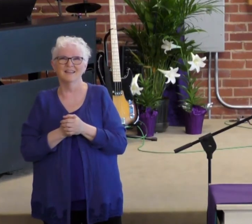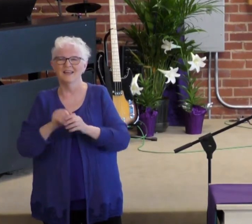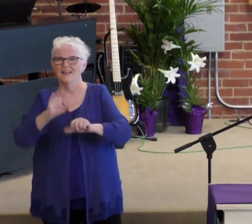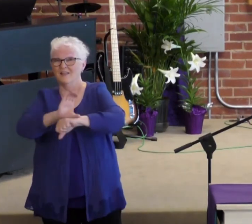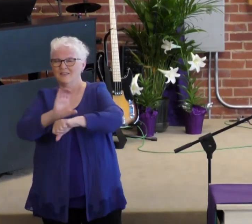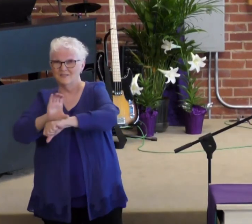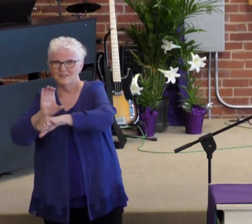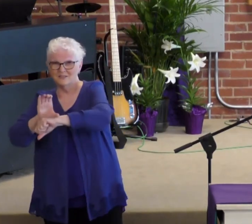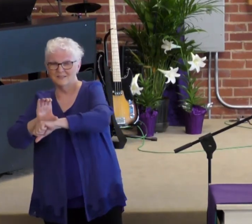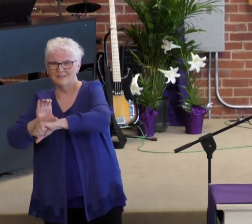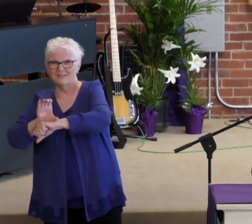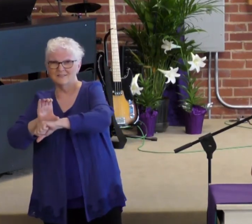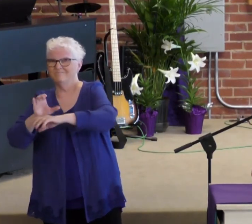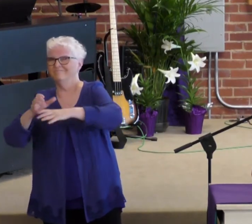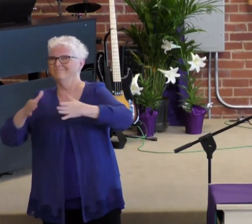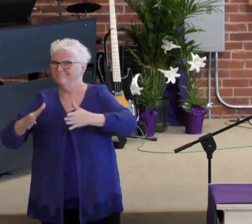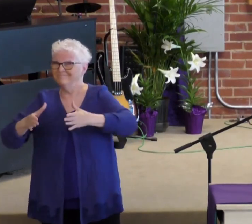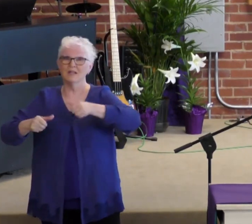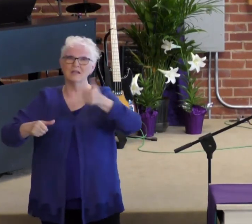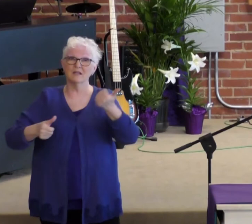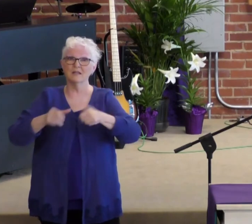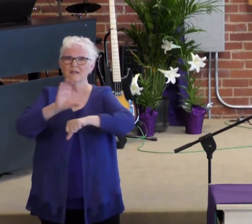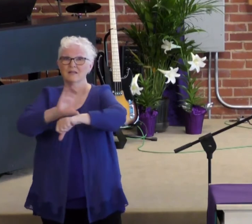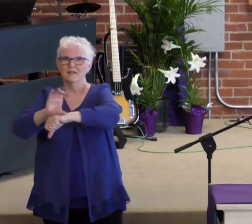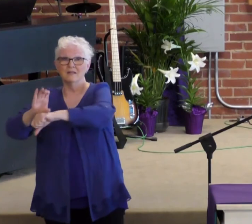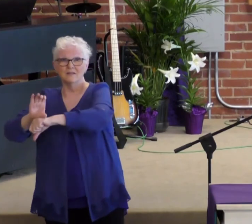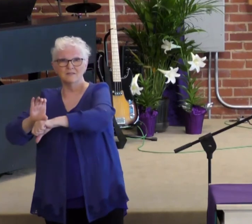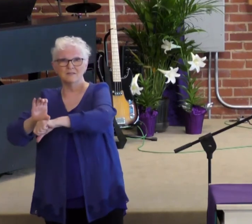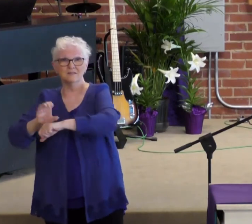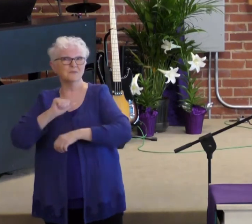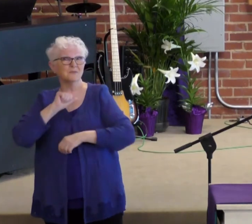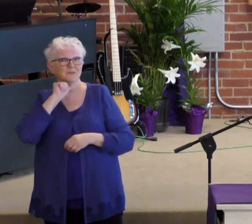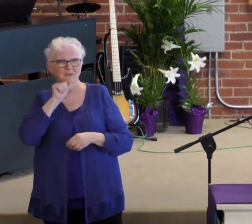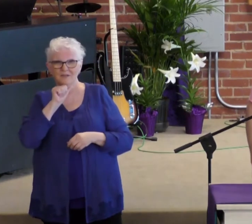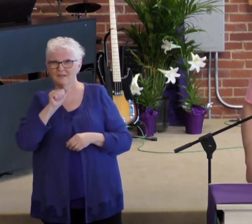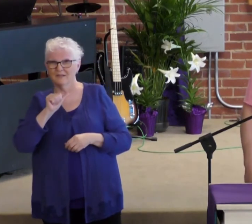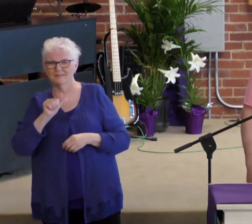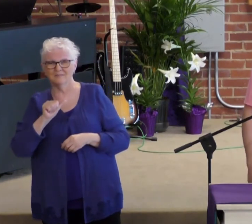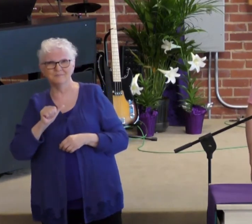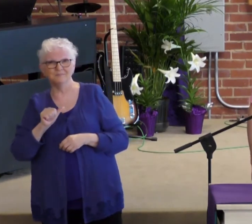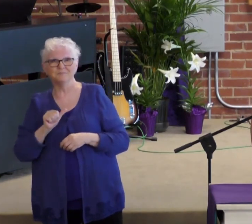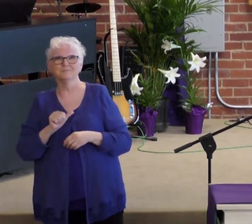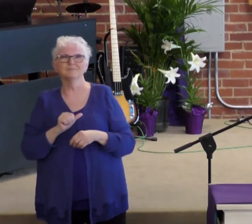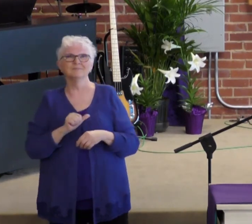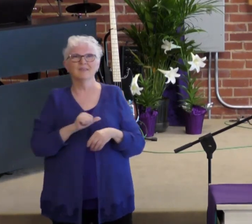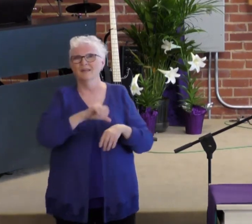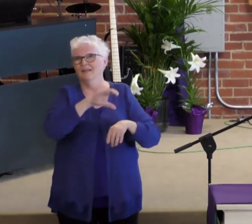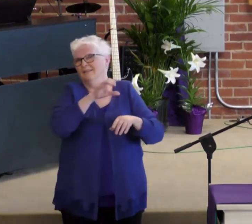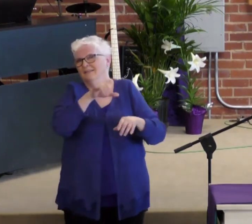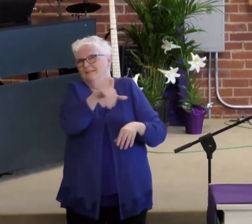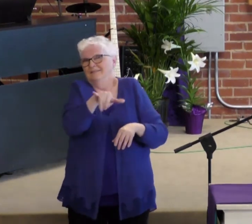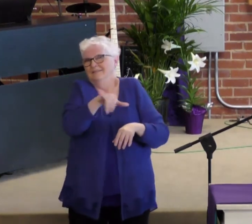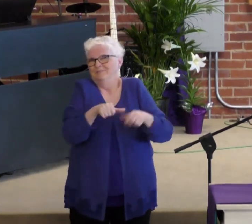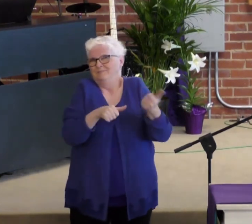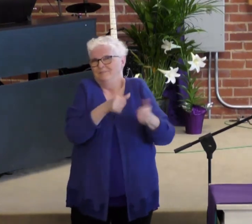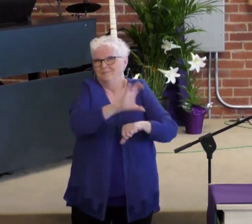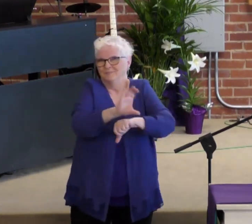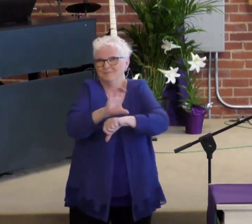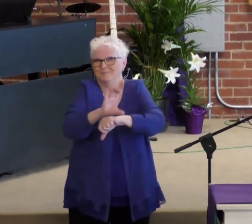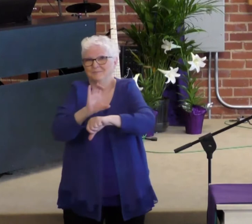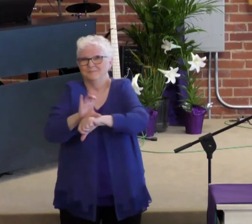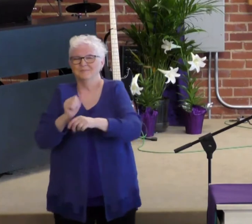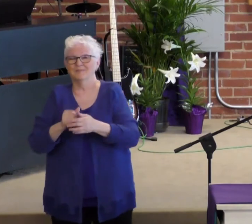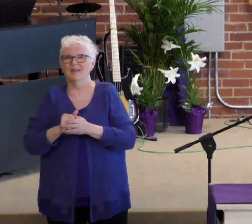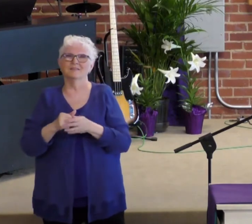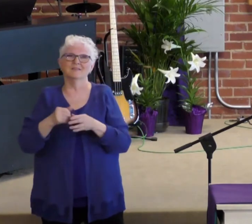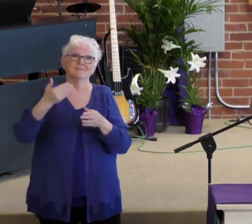not liturgical at Shades of Grace. I mean, we don't go through all the bells and whistles and all the things that what I call